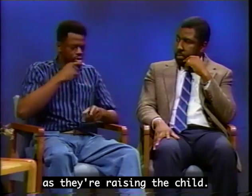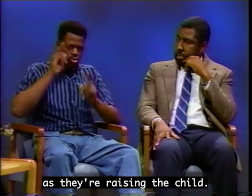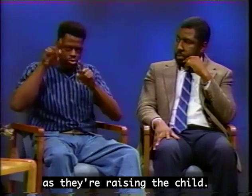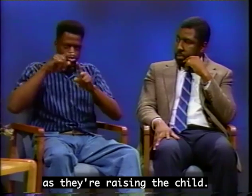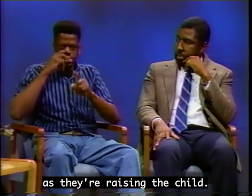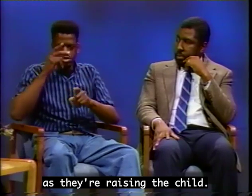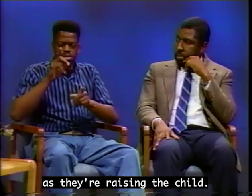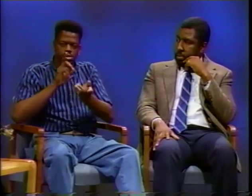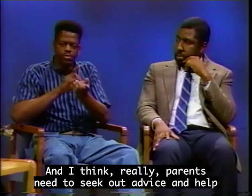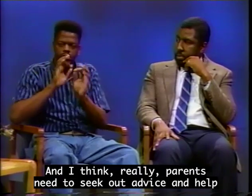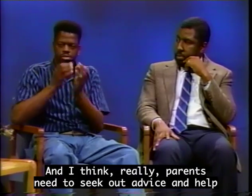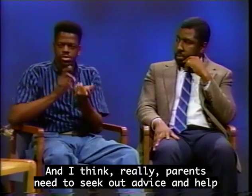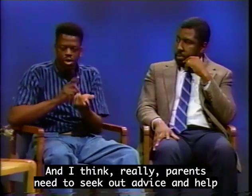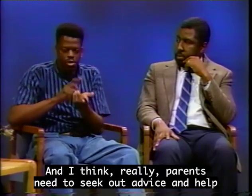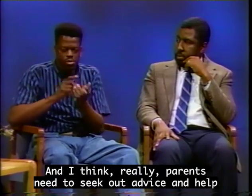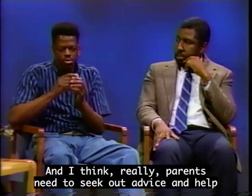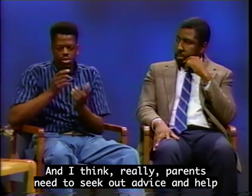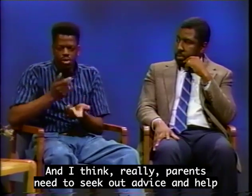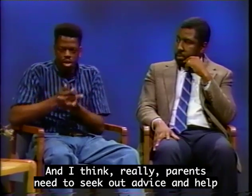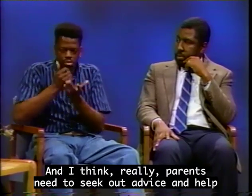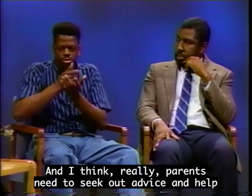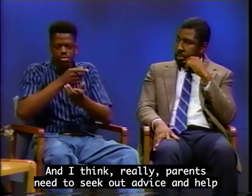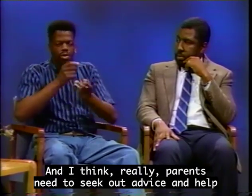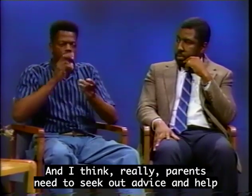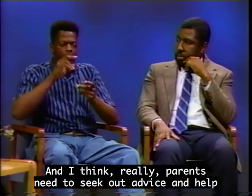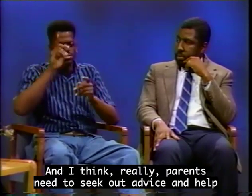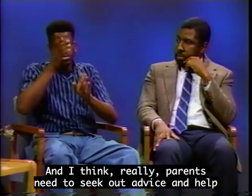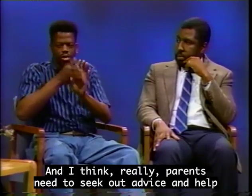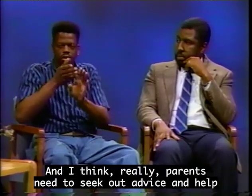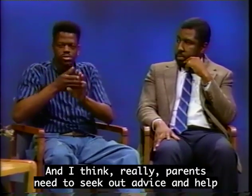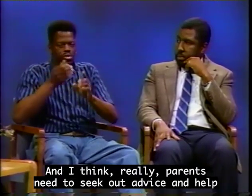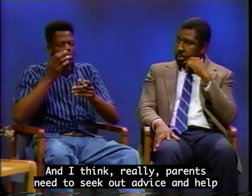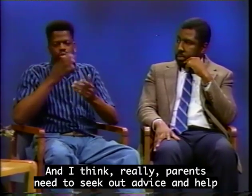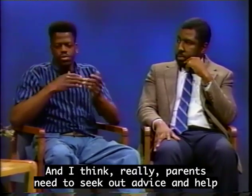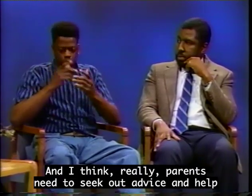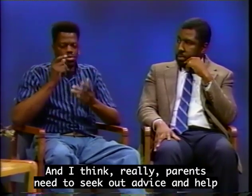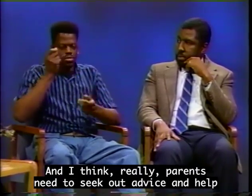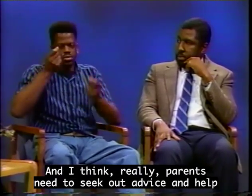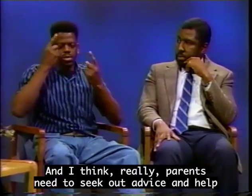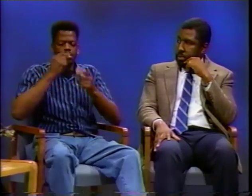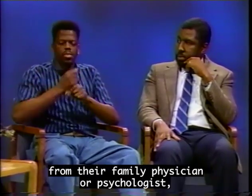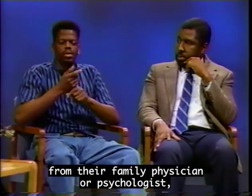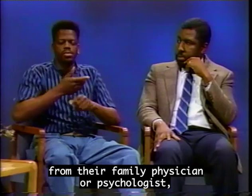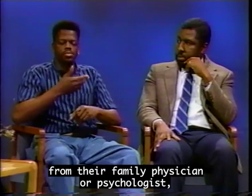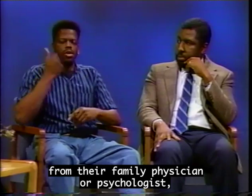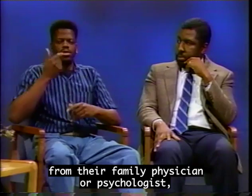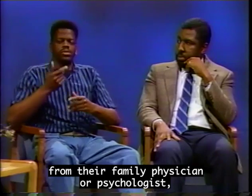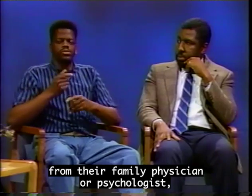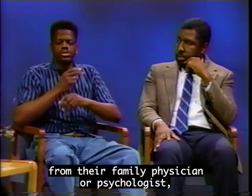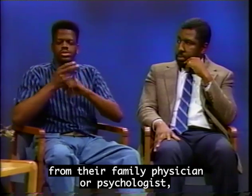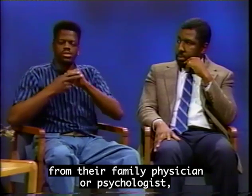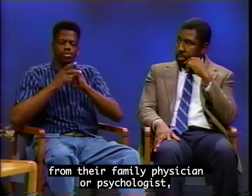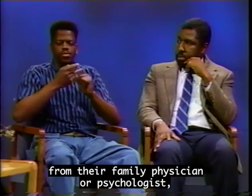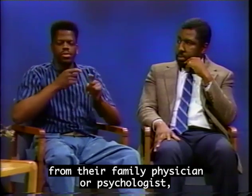child. And I think really parents need to seek out advice and help from their family physician